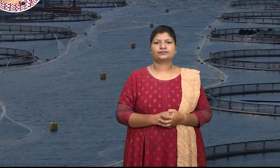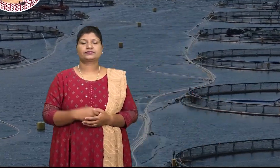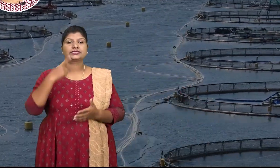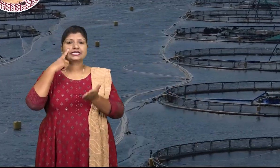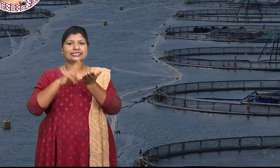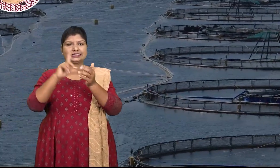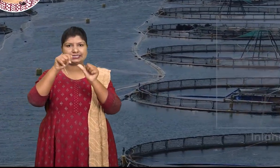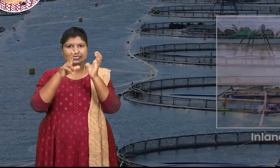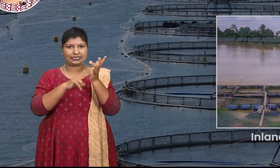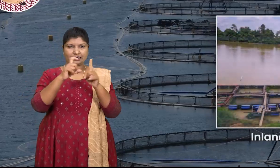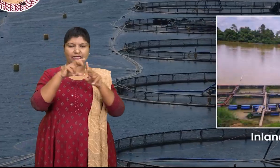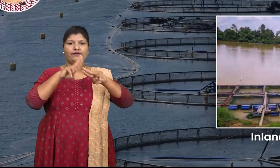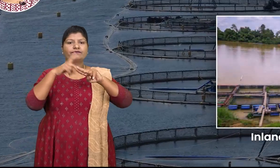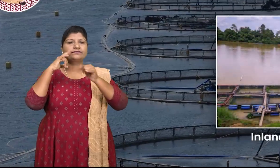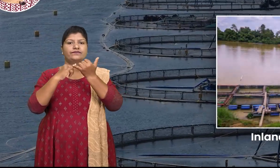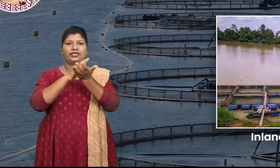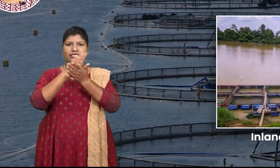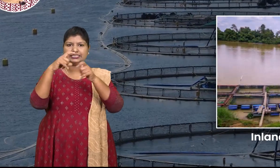Inland fisheries.